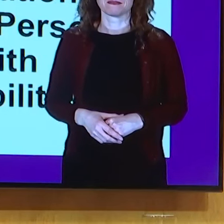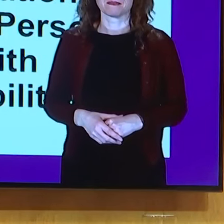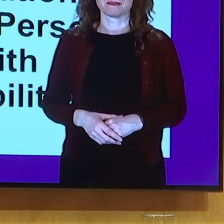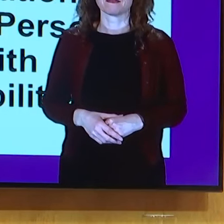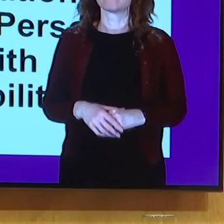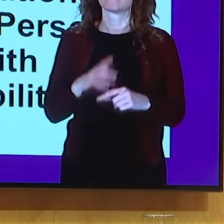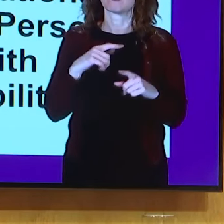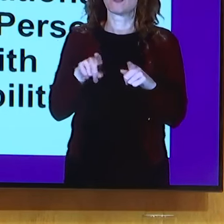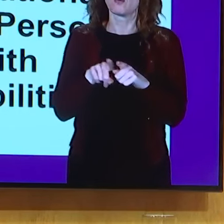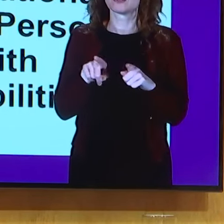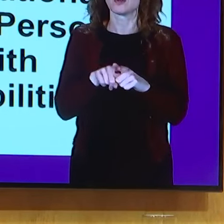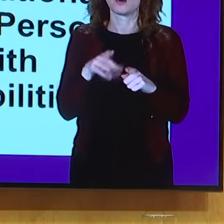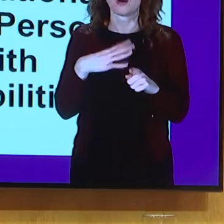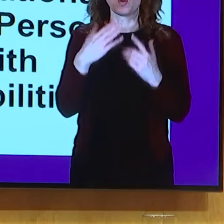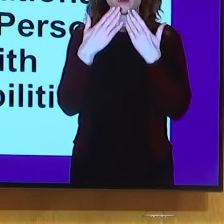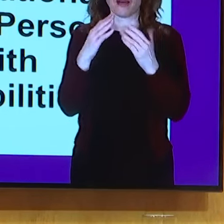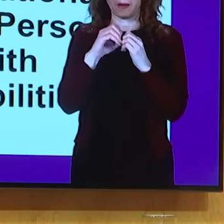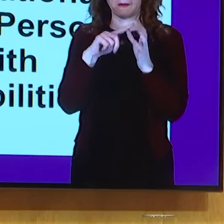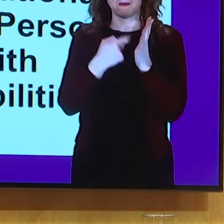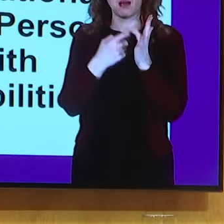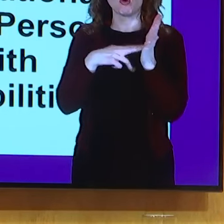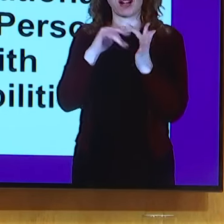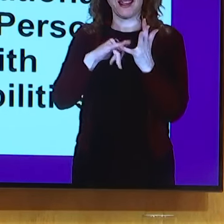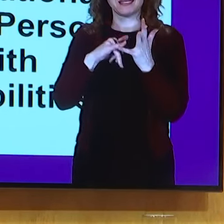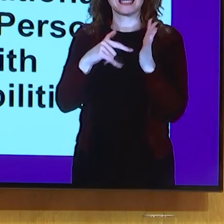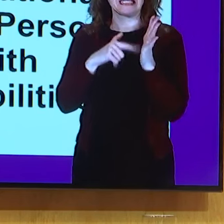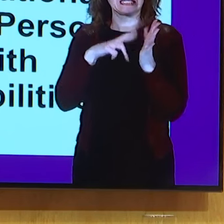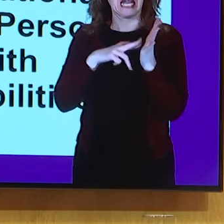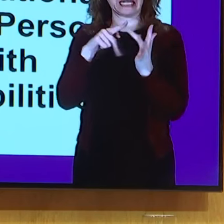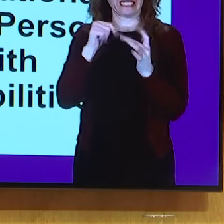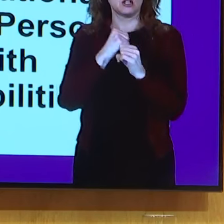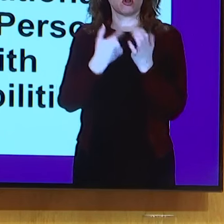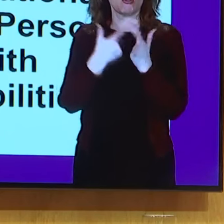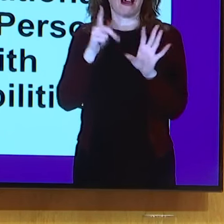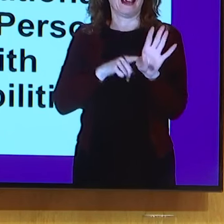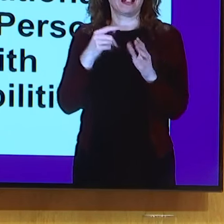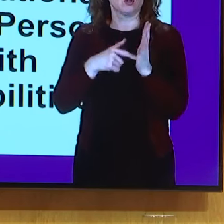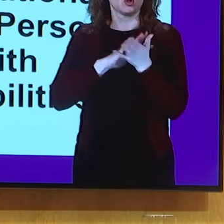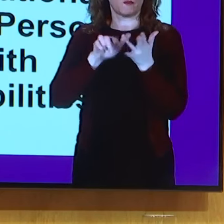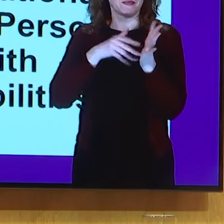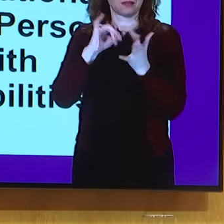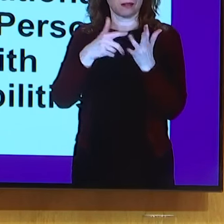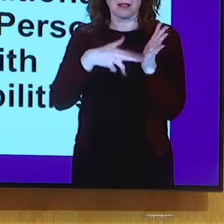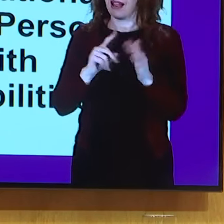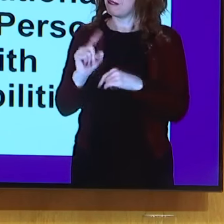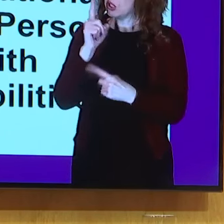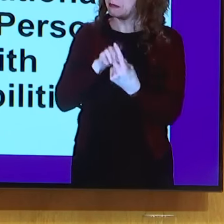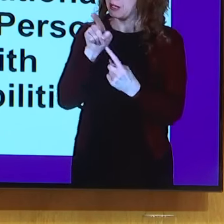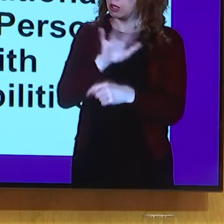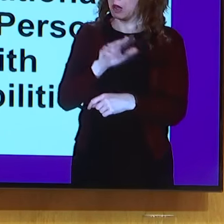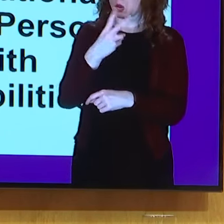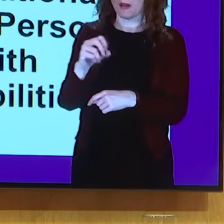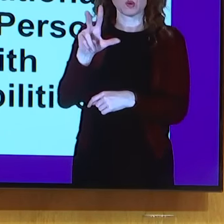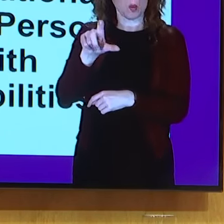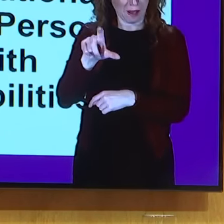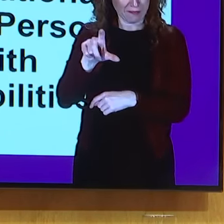I would also like to thank Baroness Tanny Gray Thompson. I first met Tanny, I think, in 2012 when